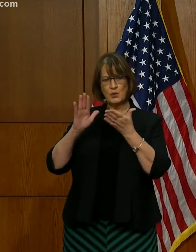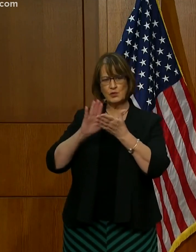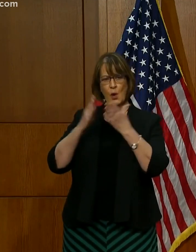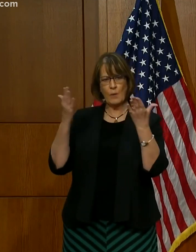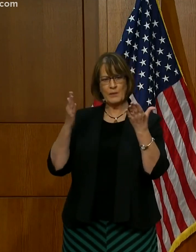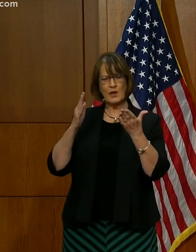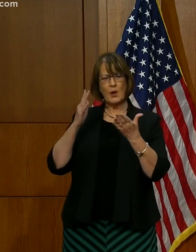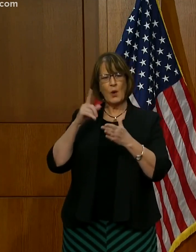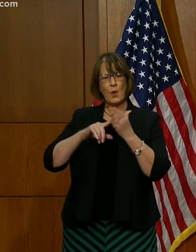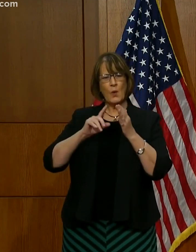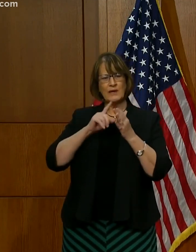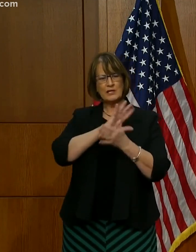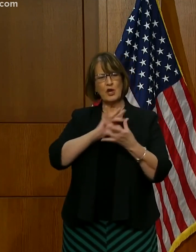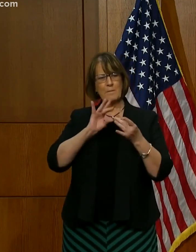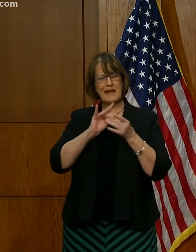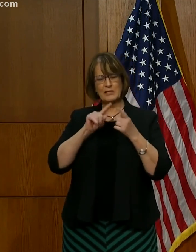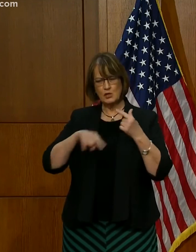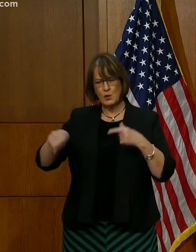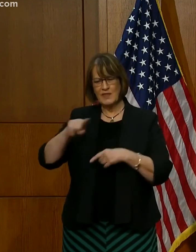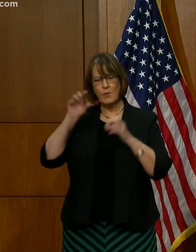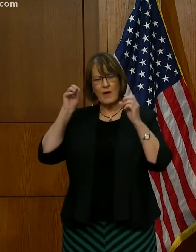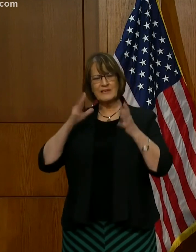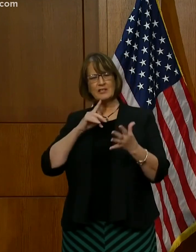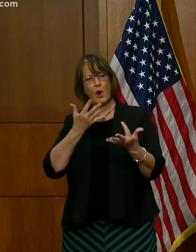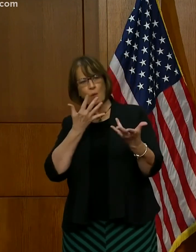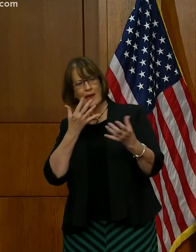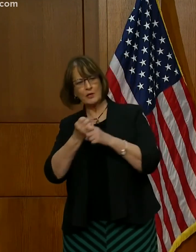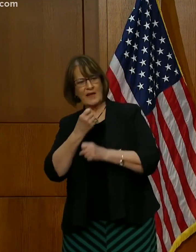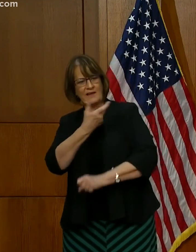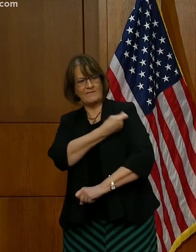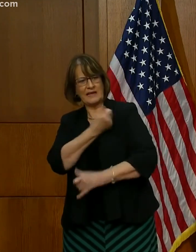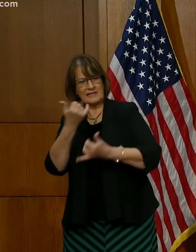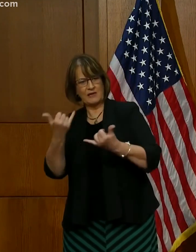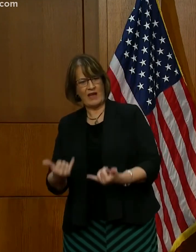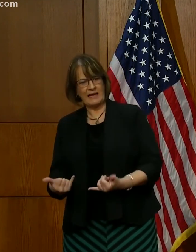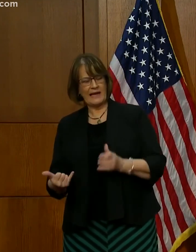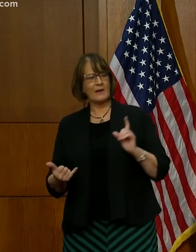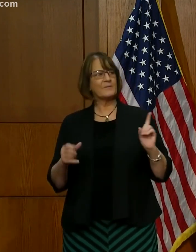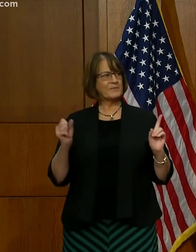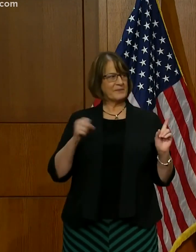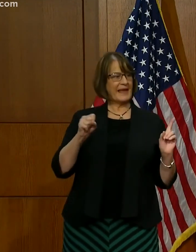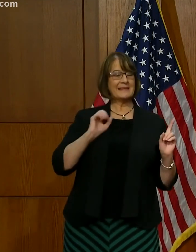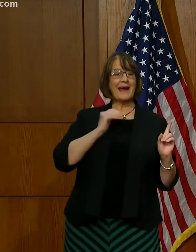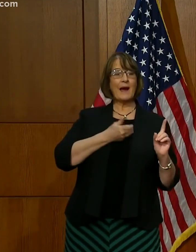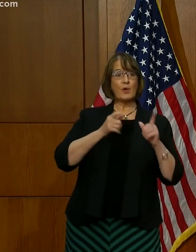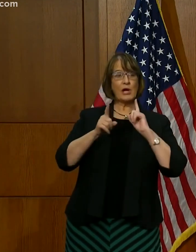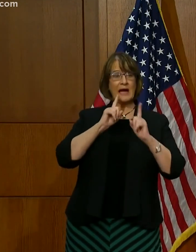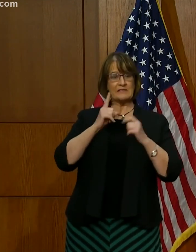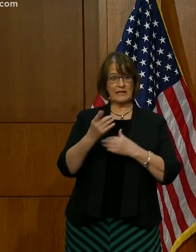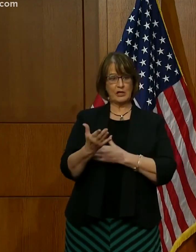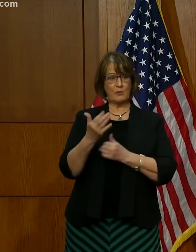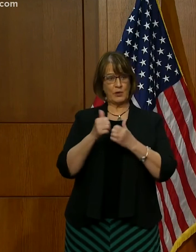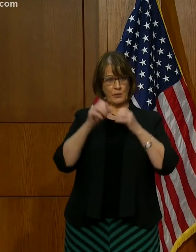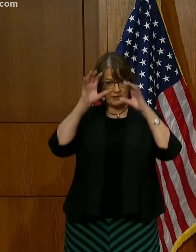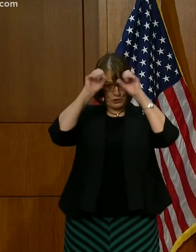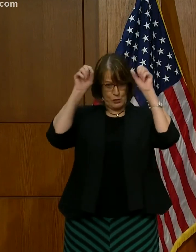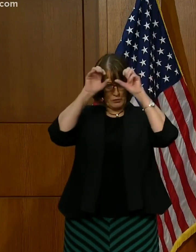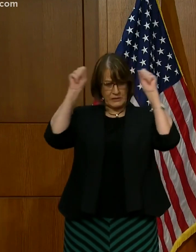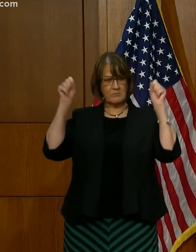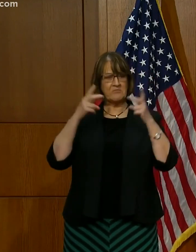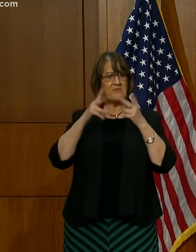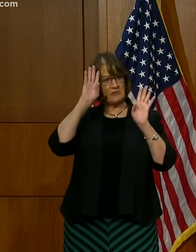they're waiting to try to get this vaccine right now? Yes, the conversation, first of all, with the superintendents was a